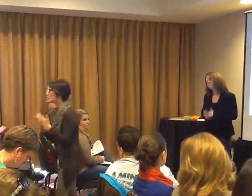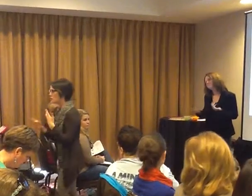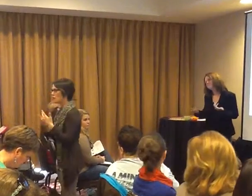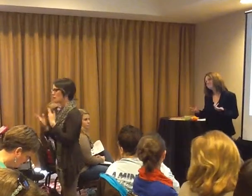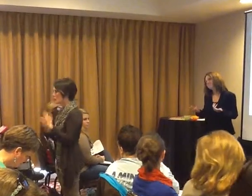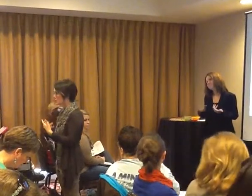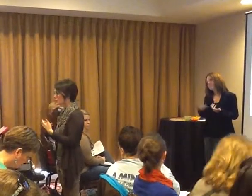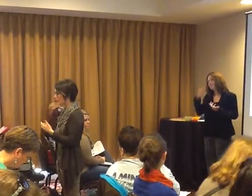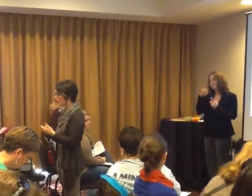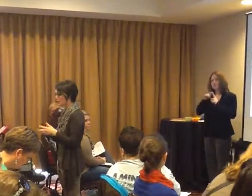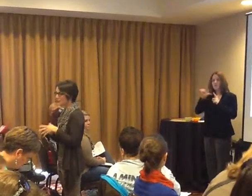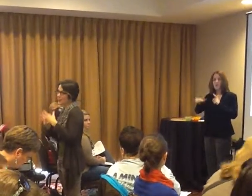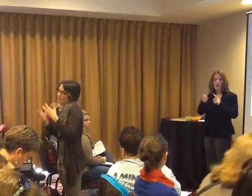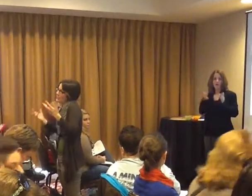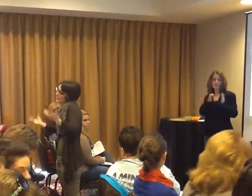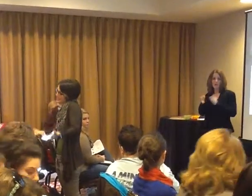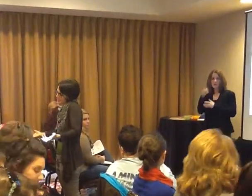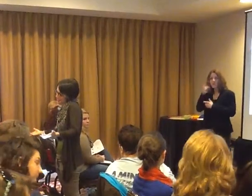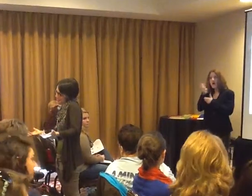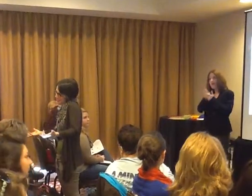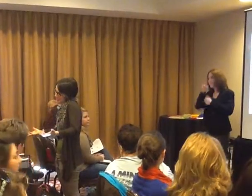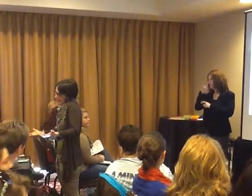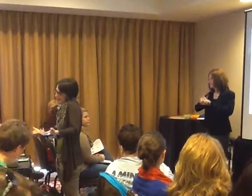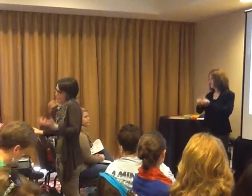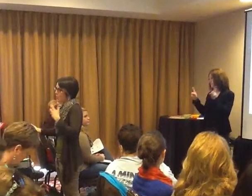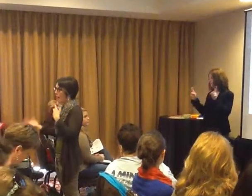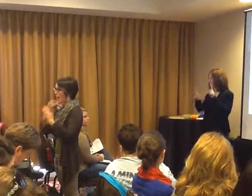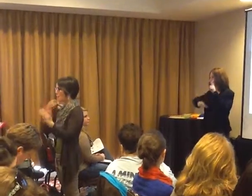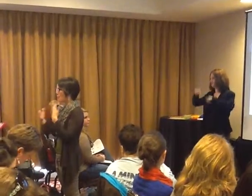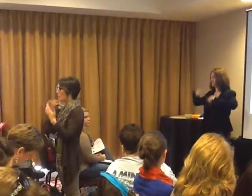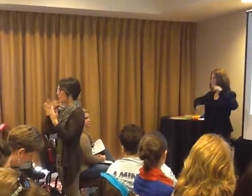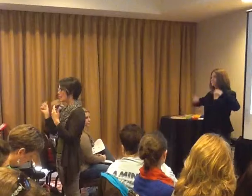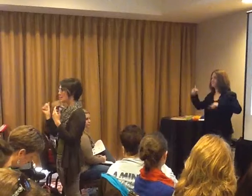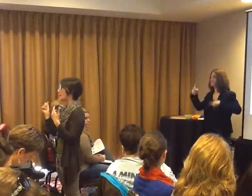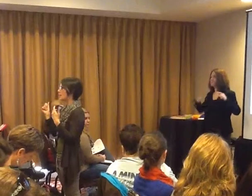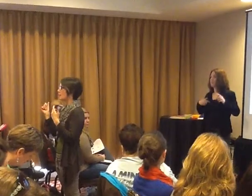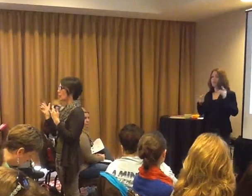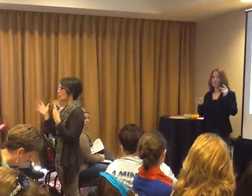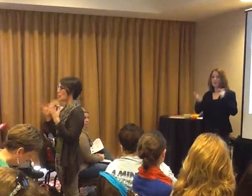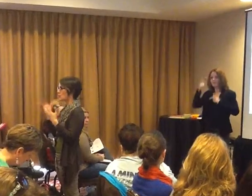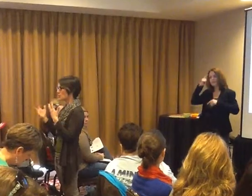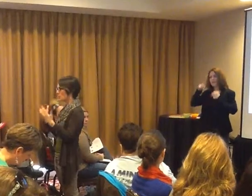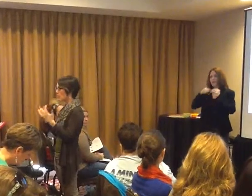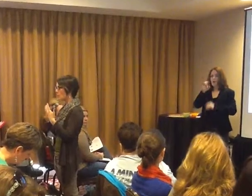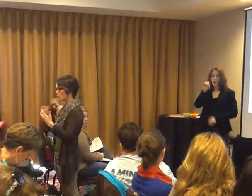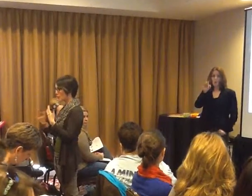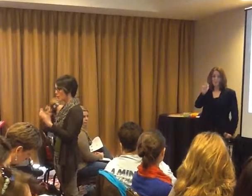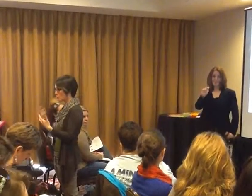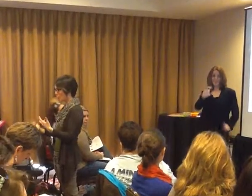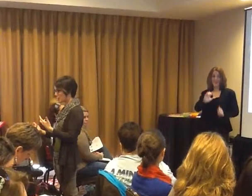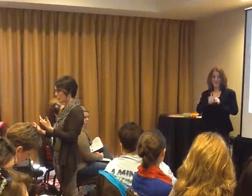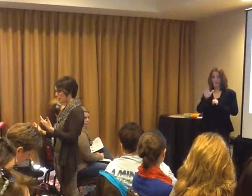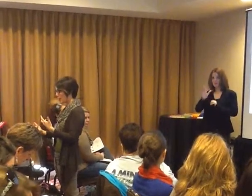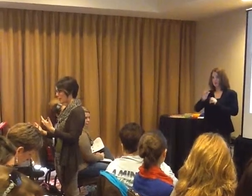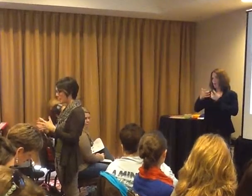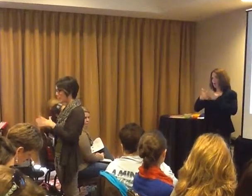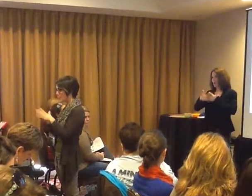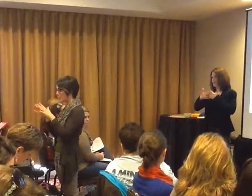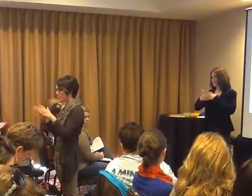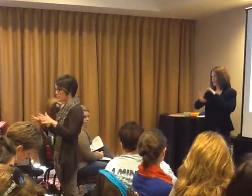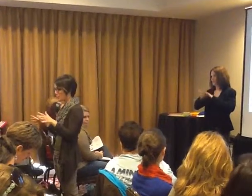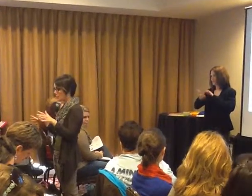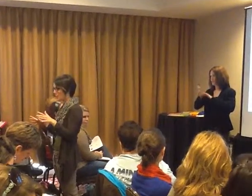And I just know from other strategies, for every kid it's different. So I'm immediately thinking of like the OT, How Does Your Engine Run program.